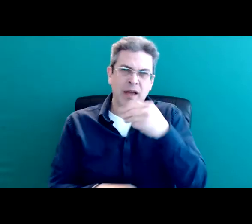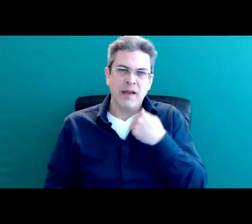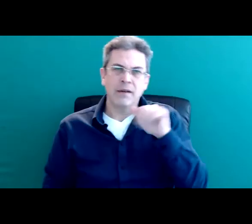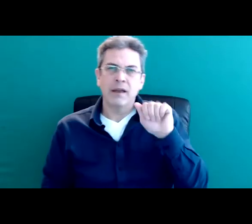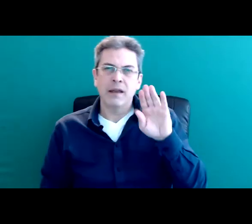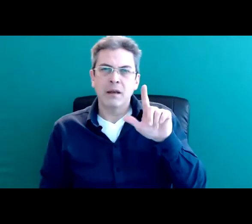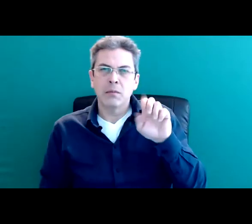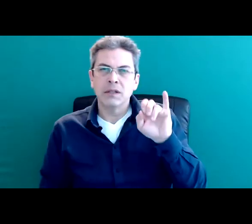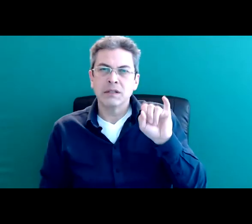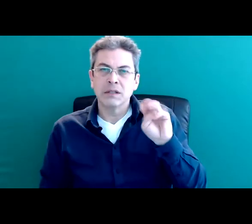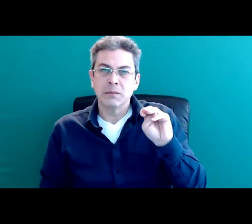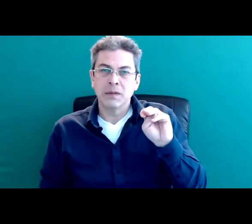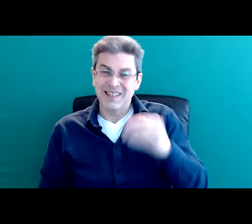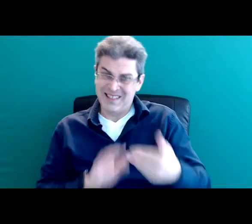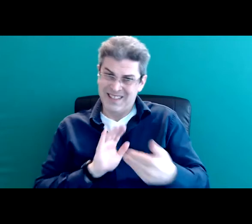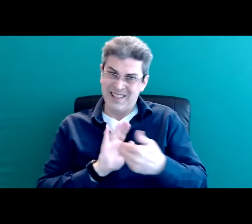Because